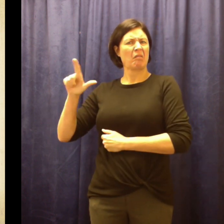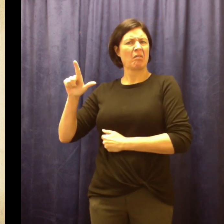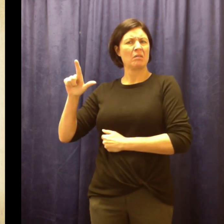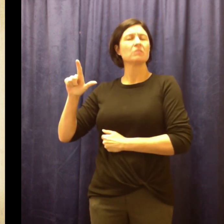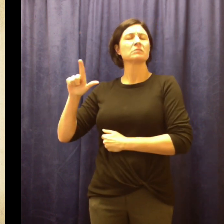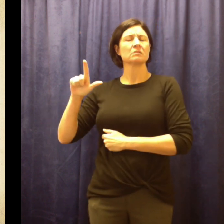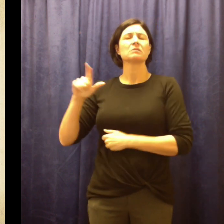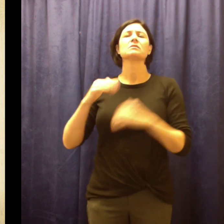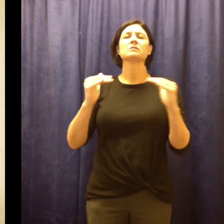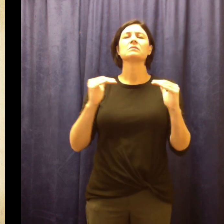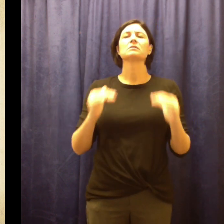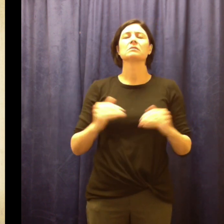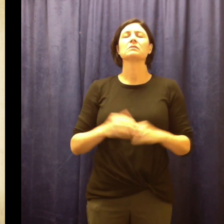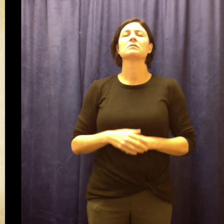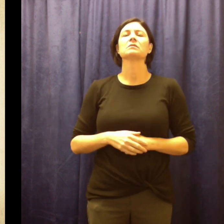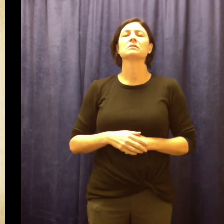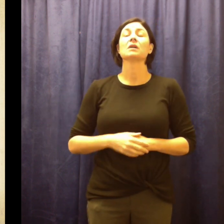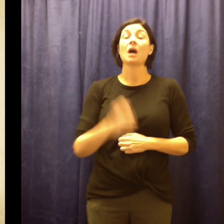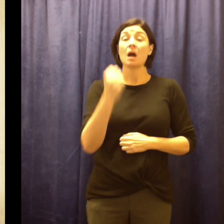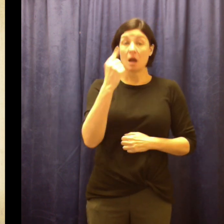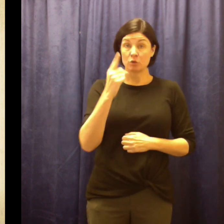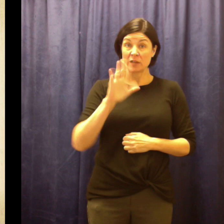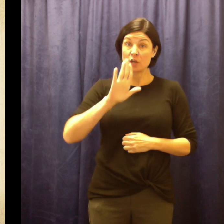Understand your course of action.